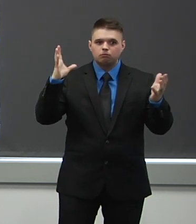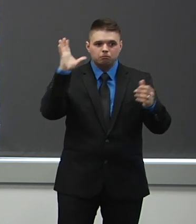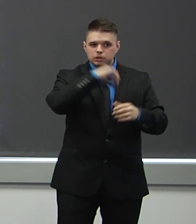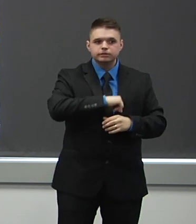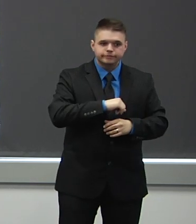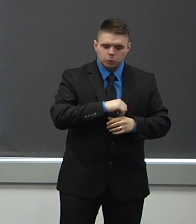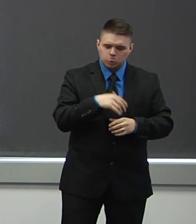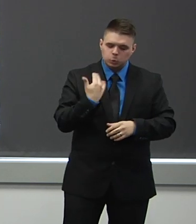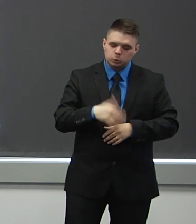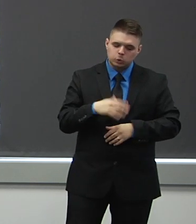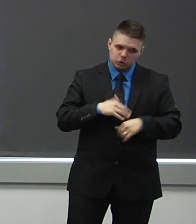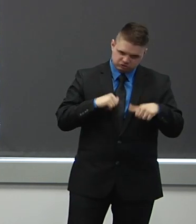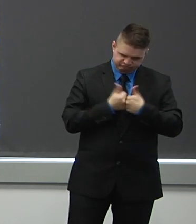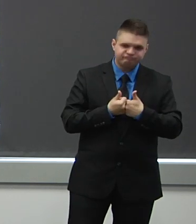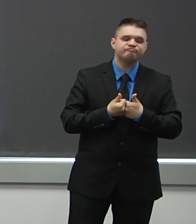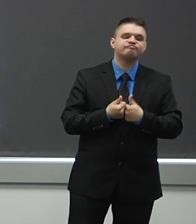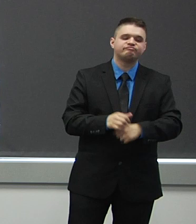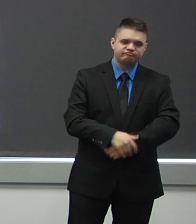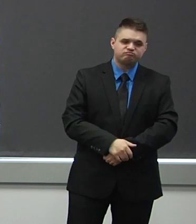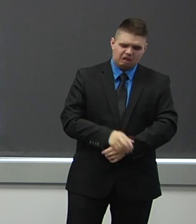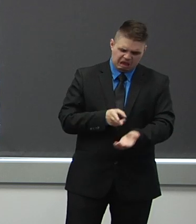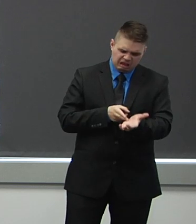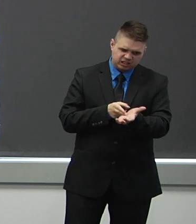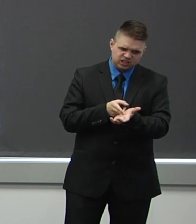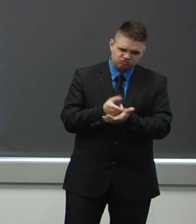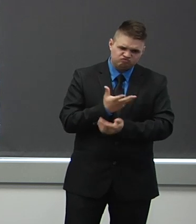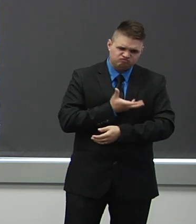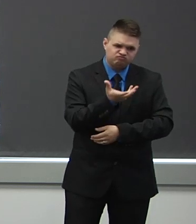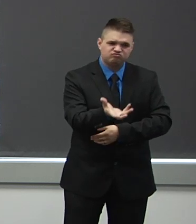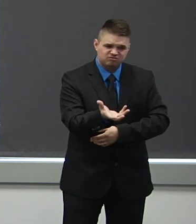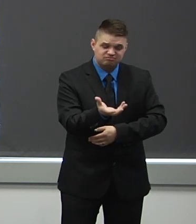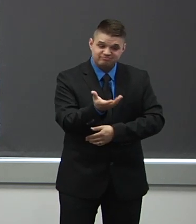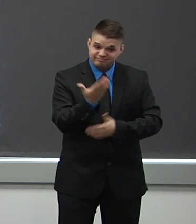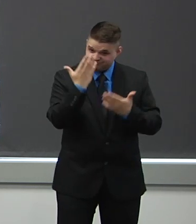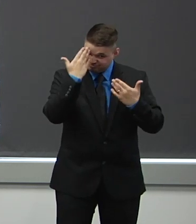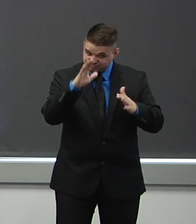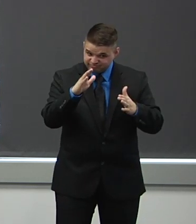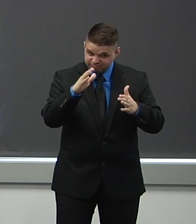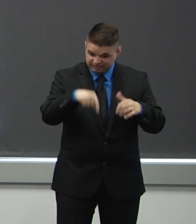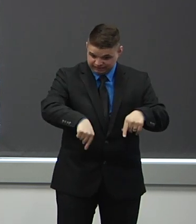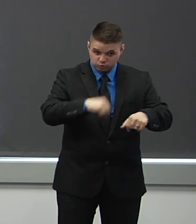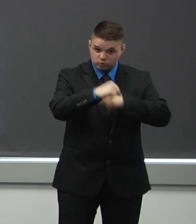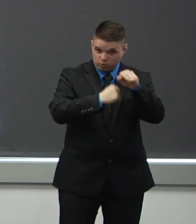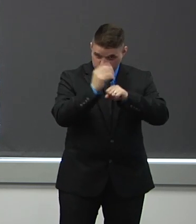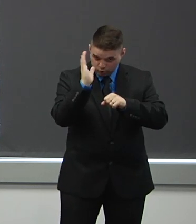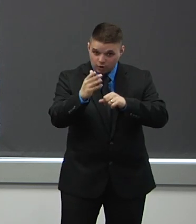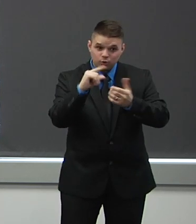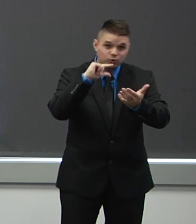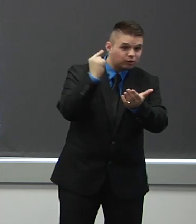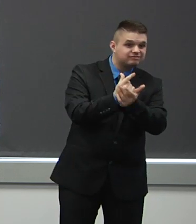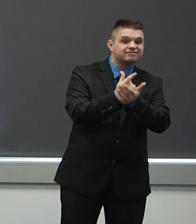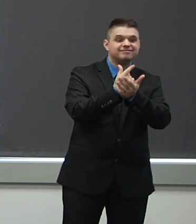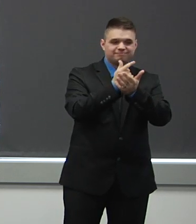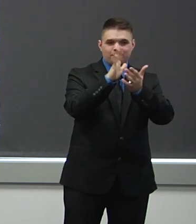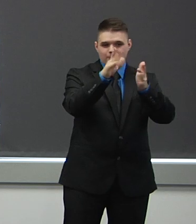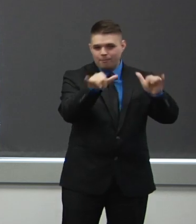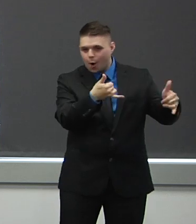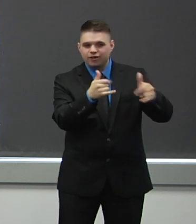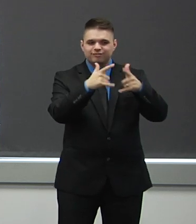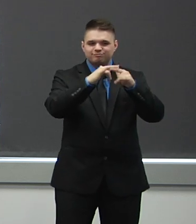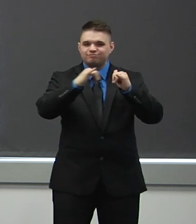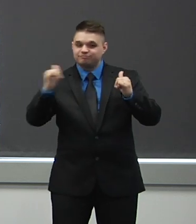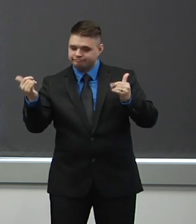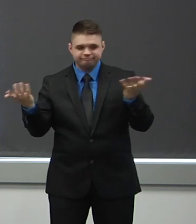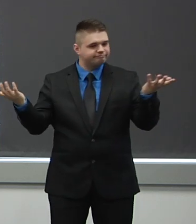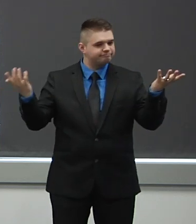challenge, and frankly, we don't know if those will be able to be held this year. We will continue to watch the data. We'll work with the